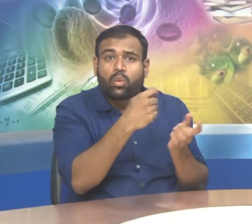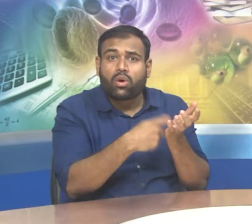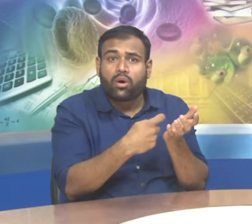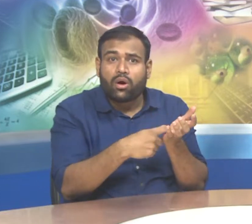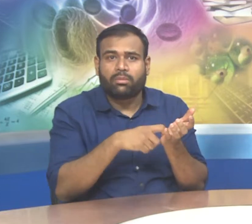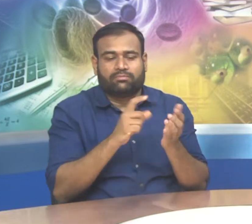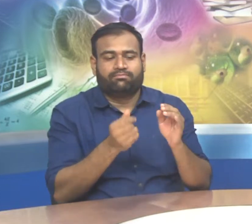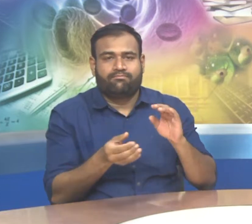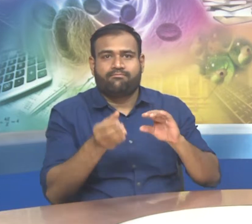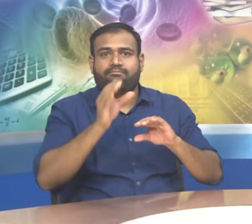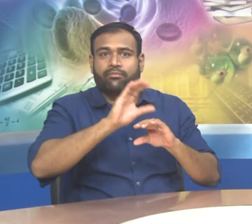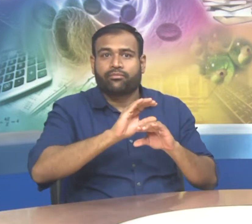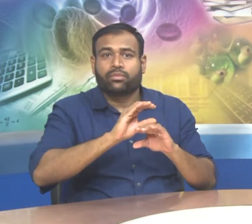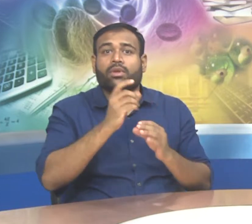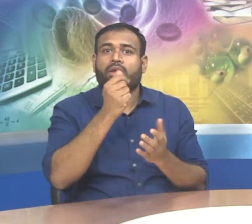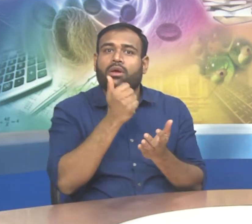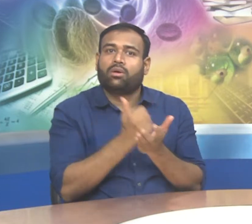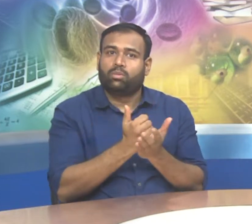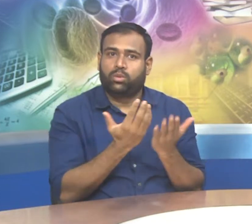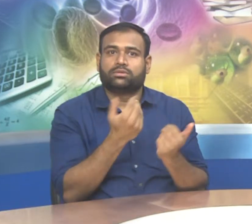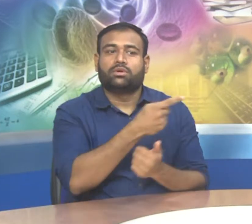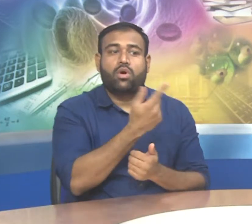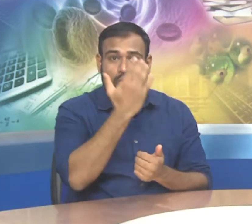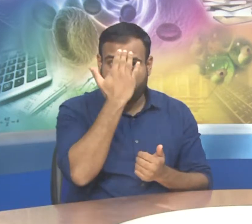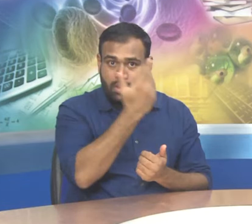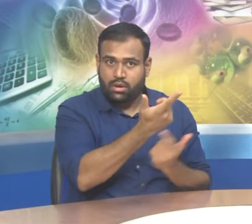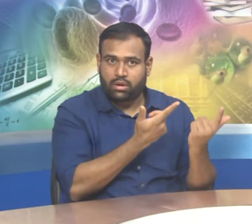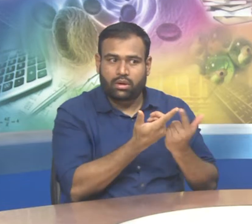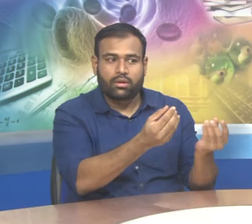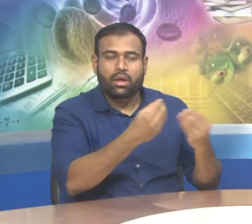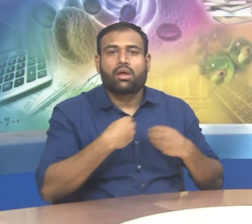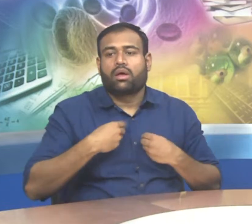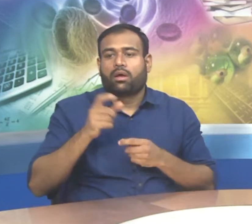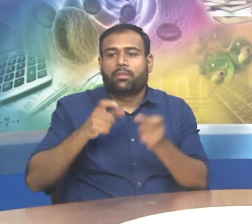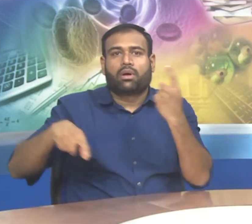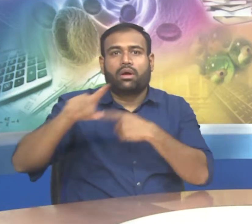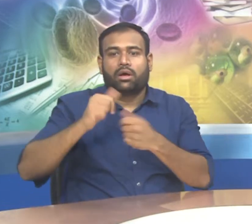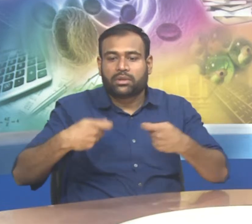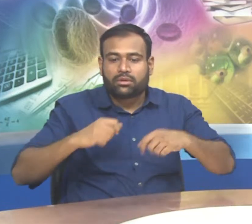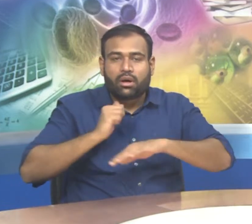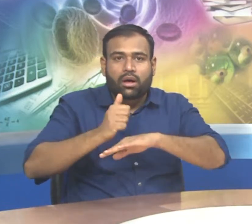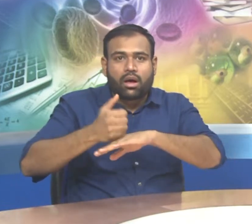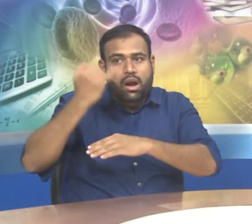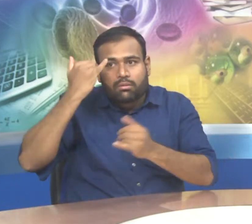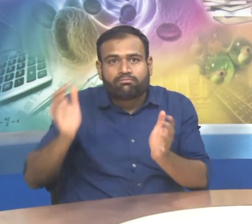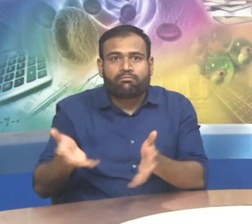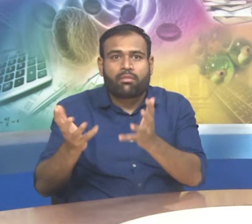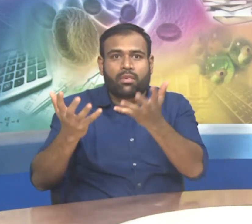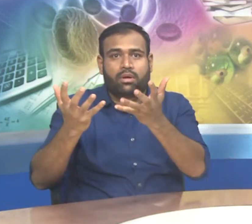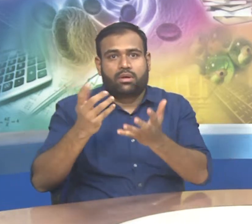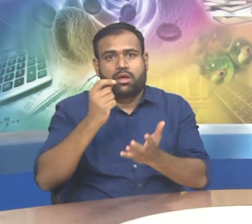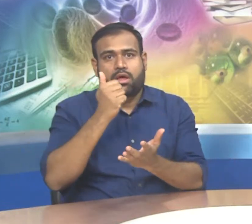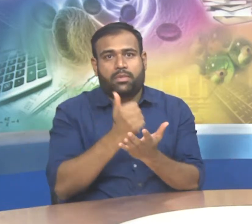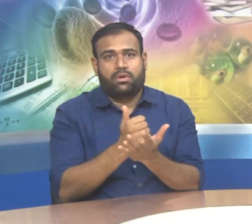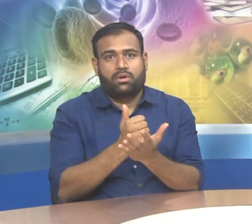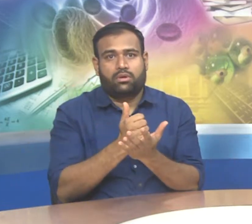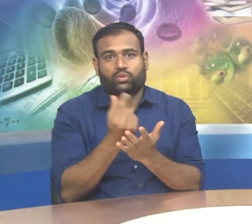and that rate of interest would be added to their borrowed money when they will return it back to